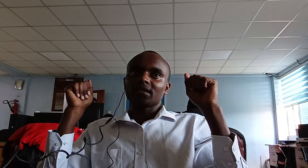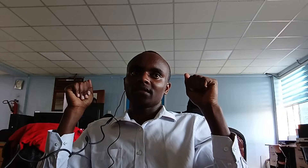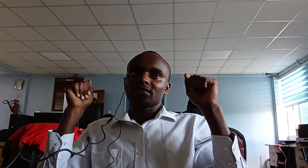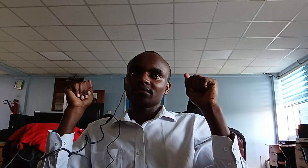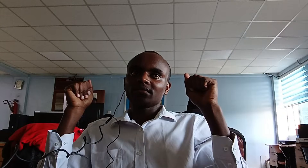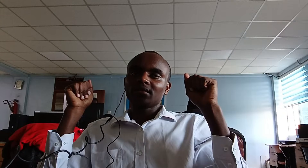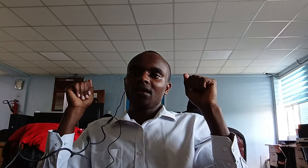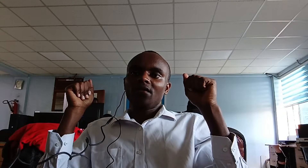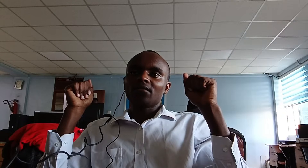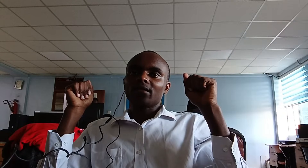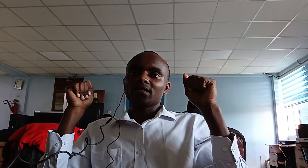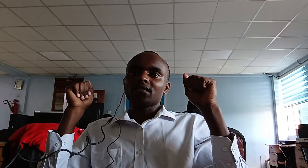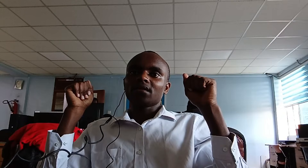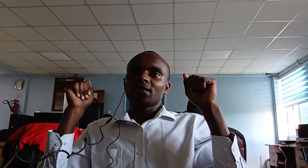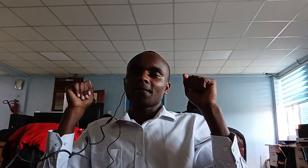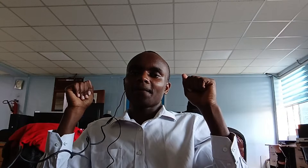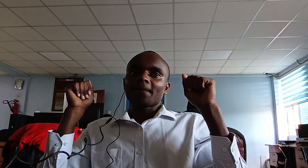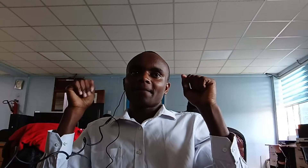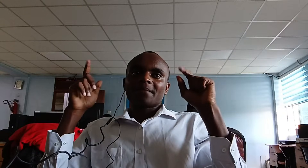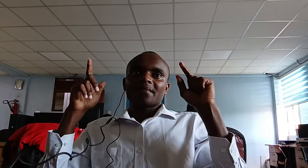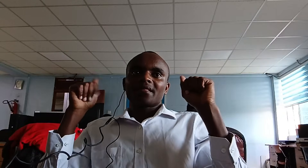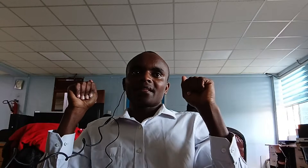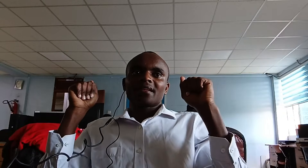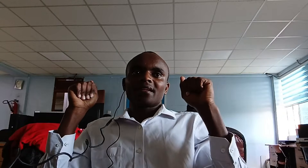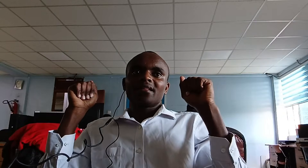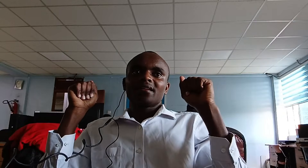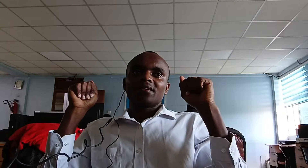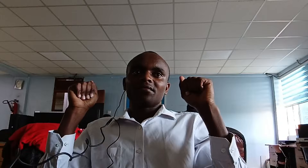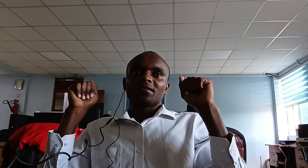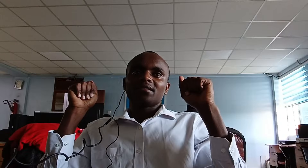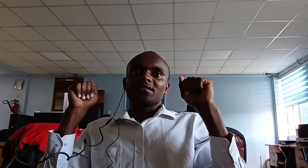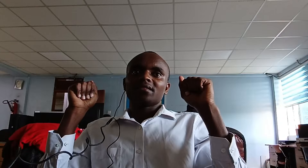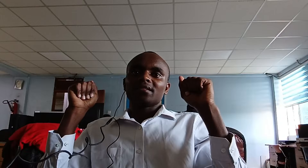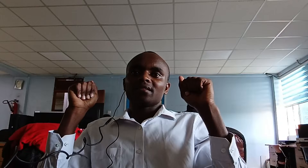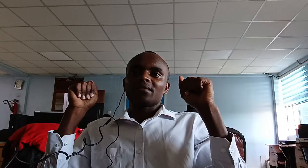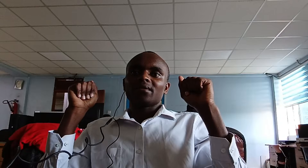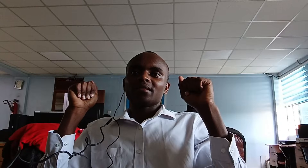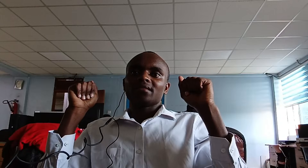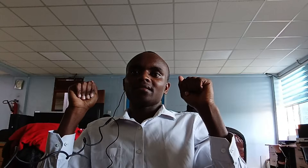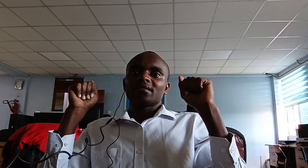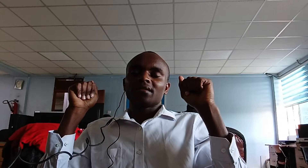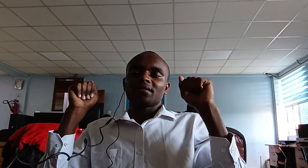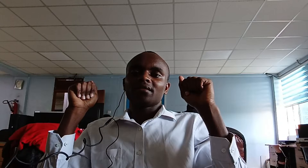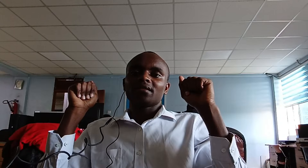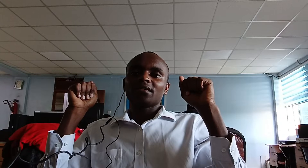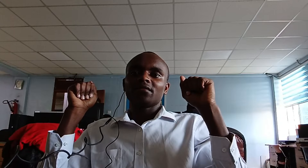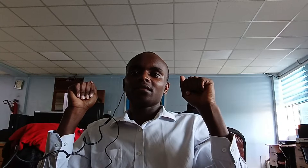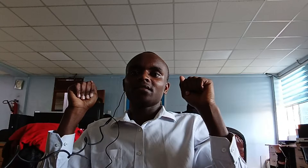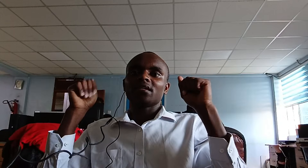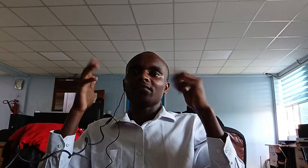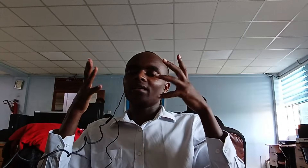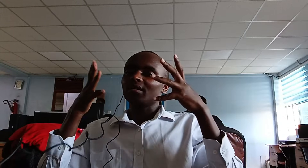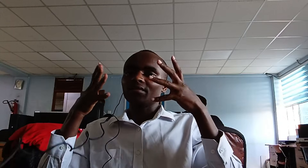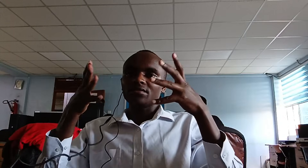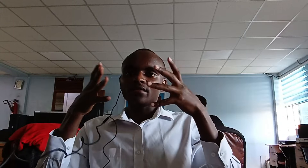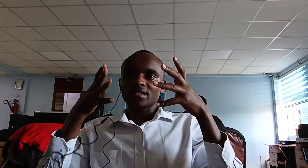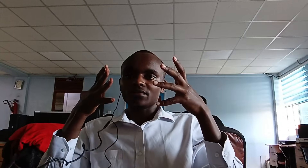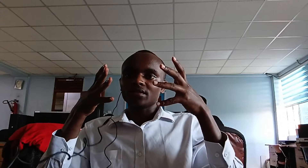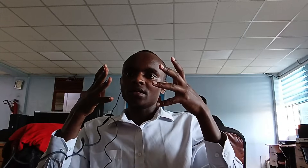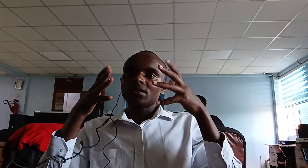sign for words. I think I've already signed the words. I've done a video on that one. So